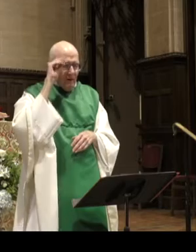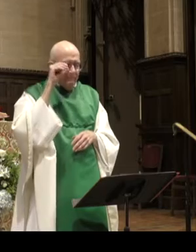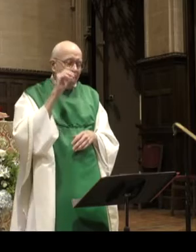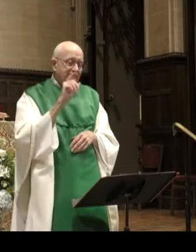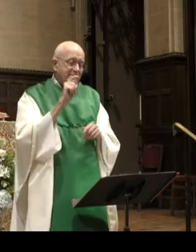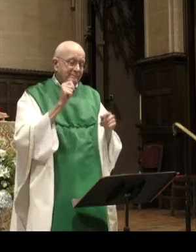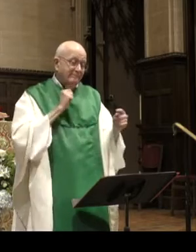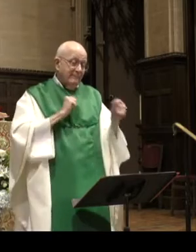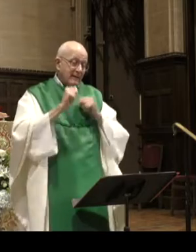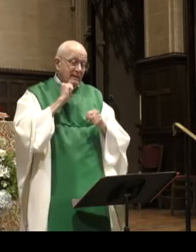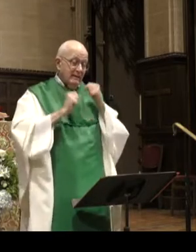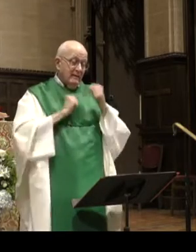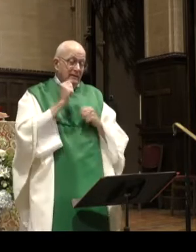Boy, teenager,